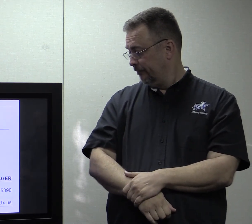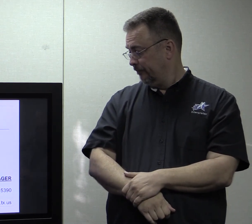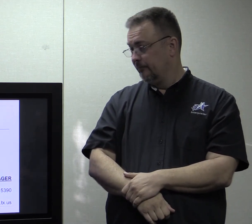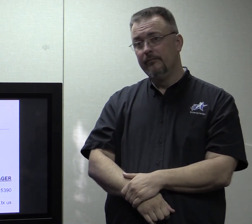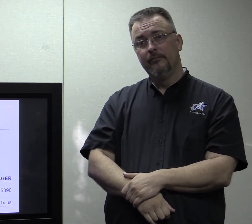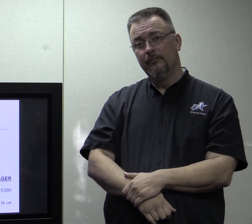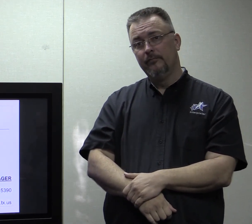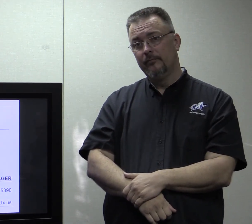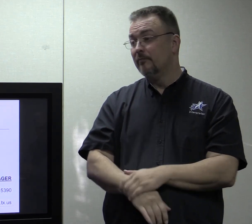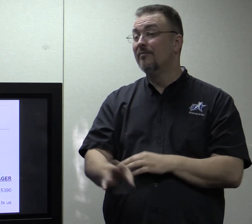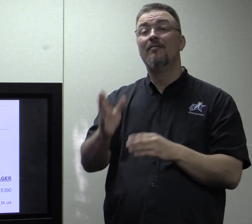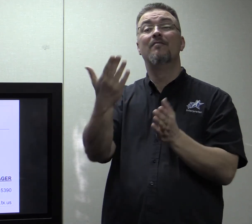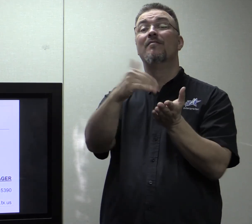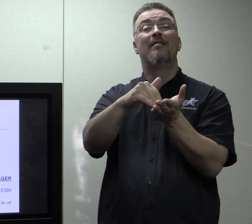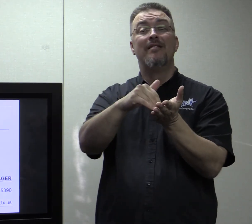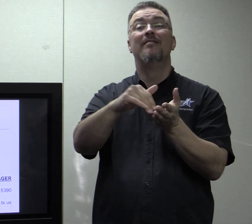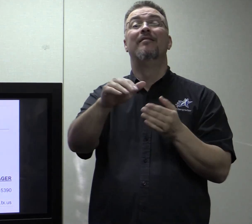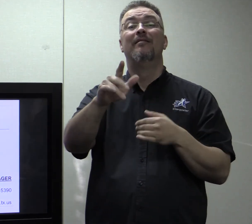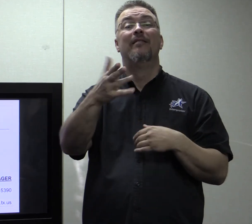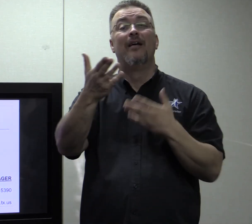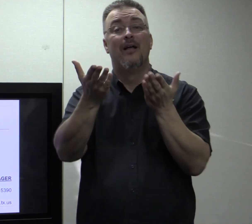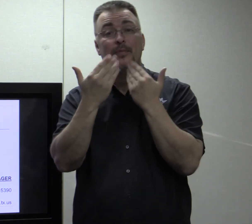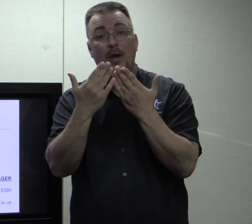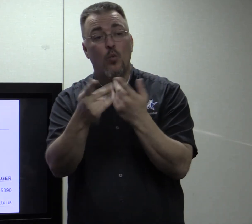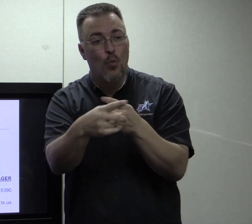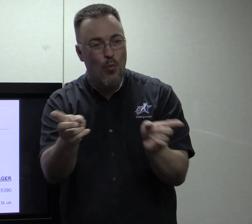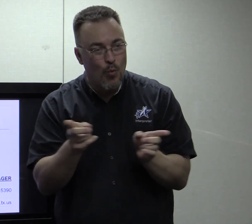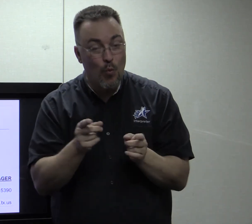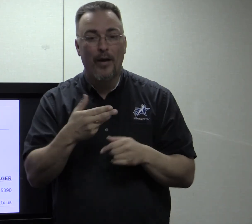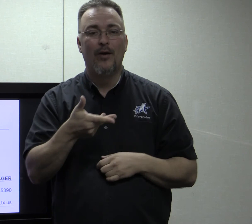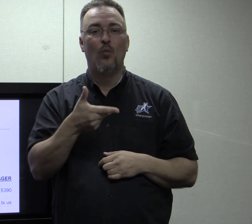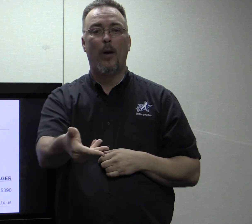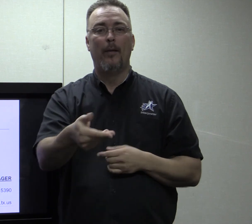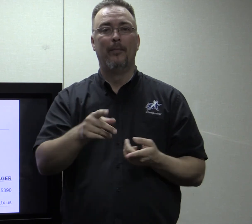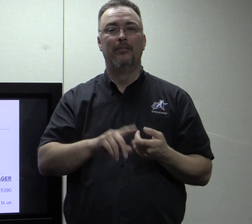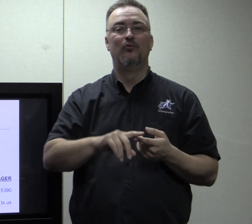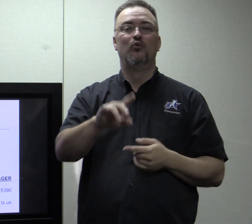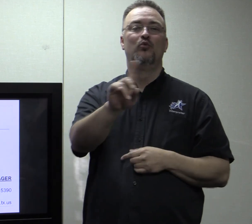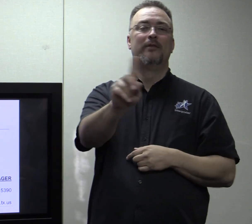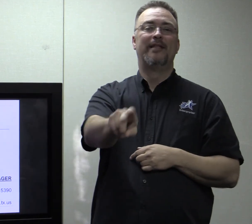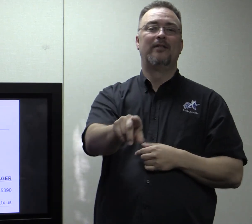Once again, thank you and welcome to the Texas School for the Deaf.